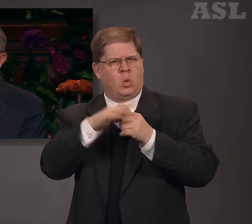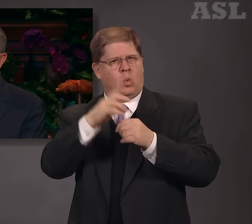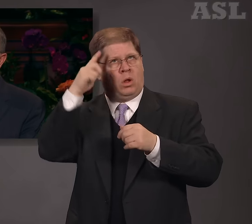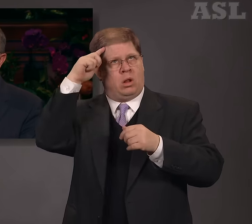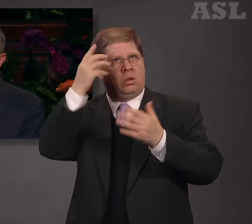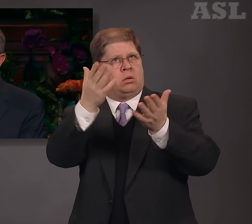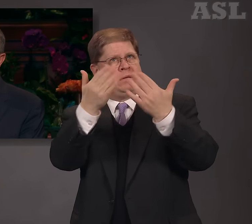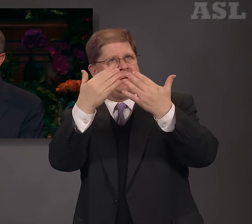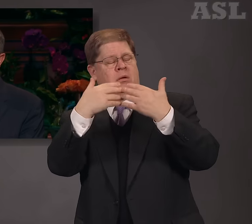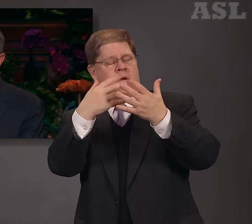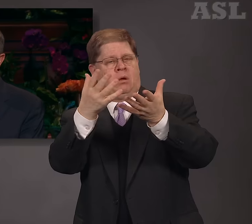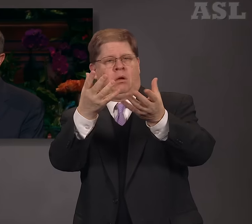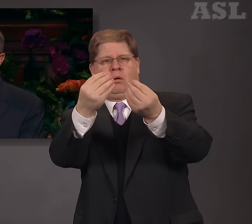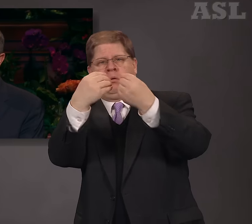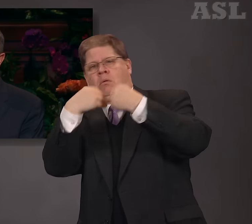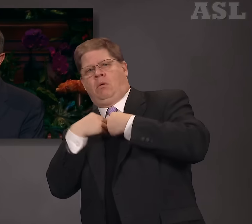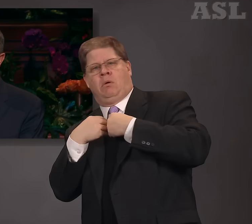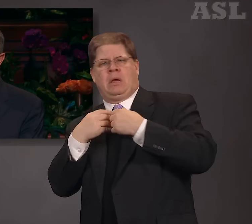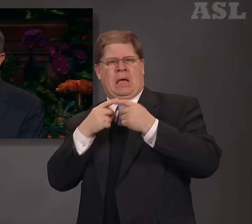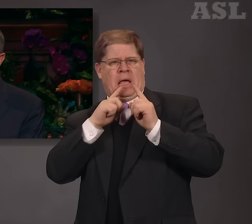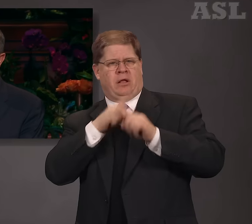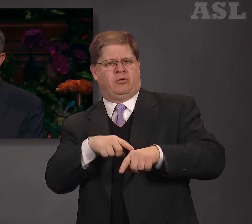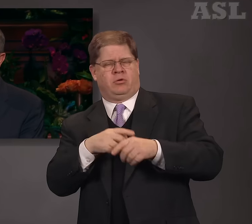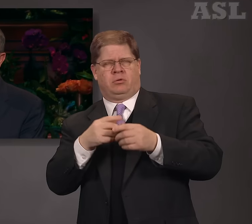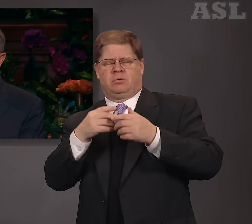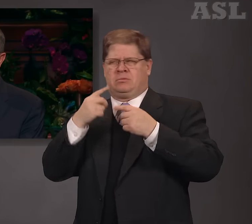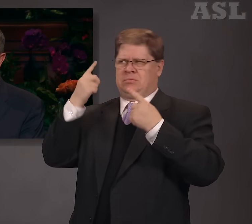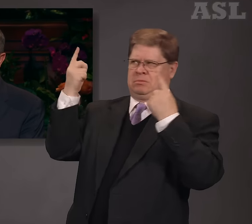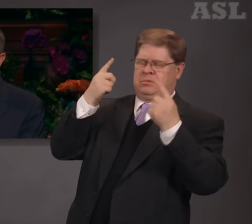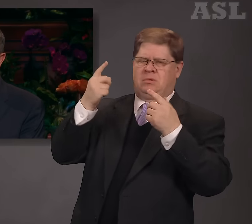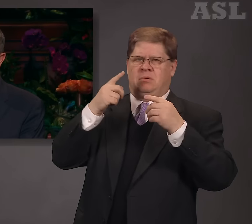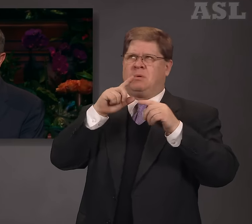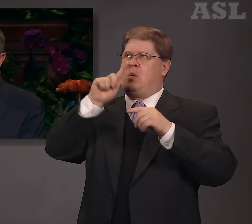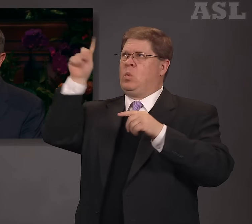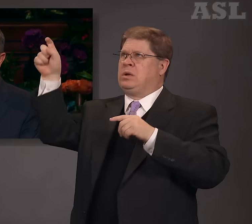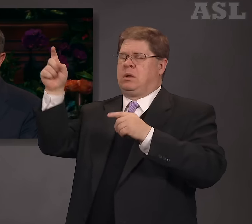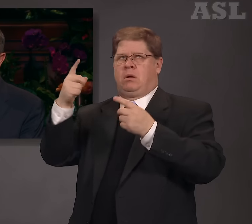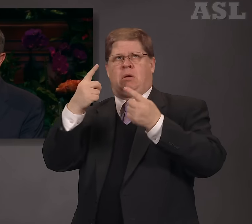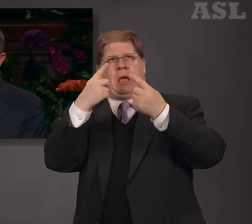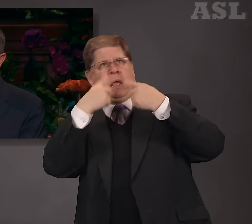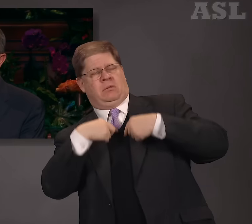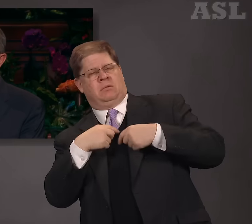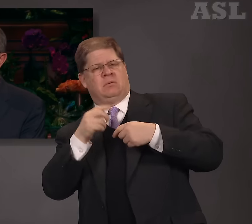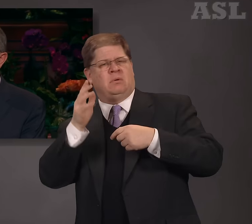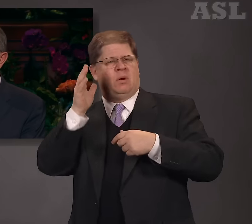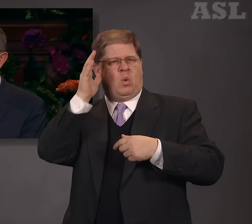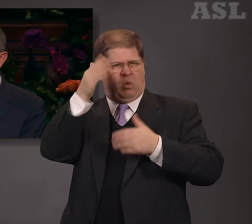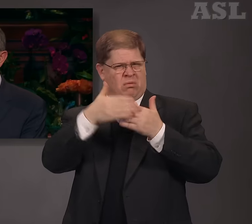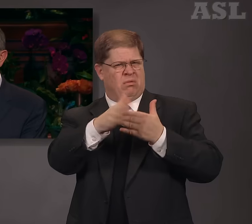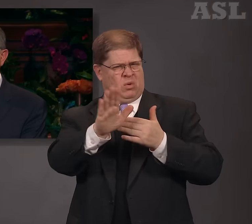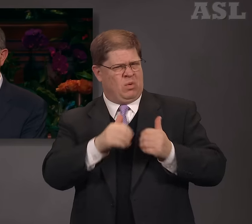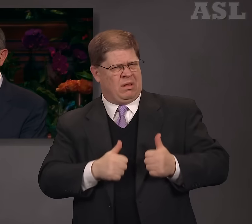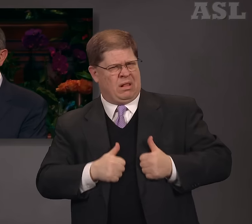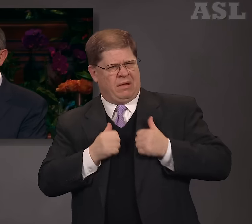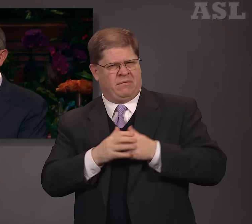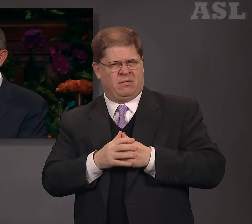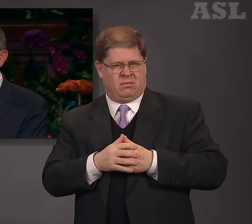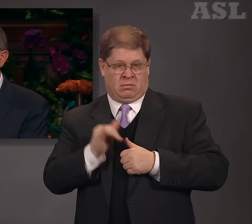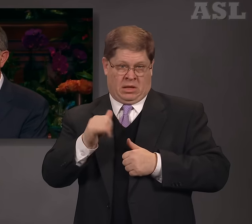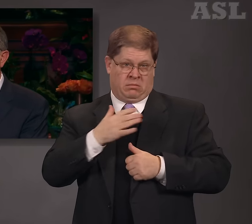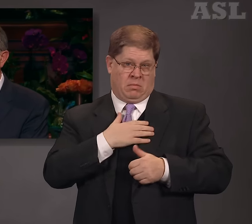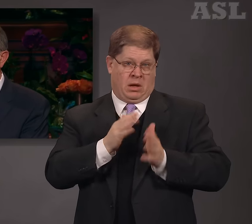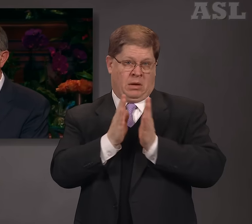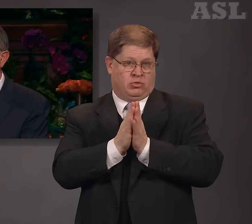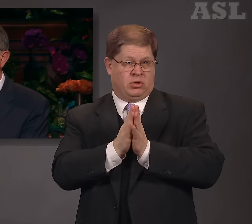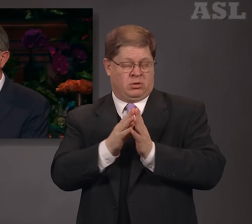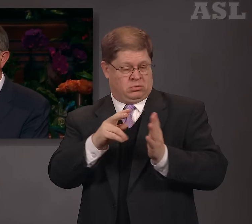open and you will receive answers to your own questions and direction for your own life. It is my prayer that reading